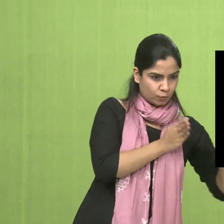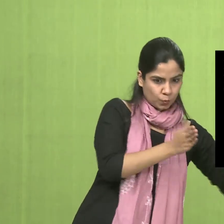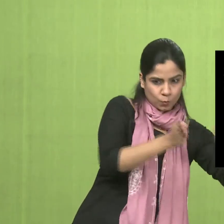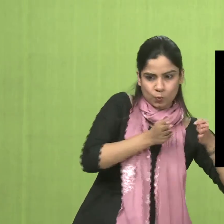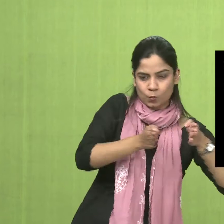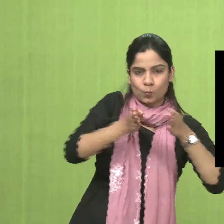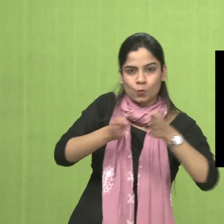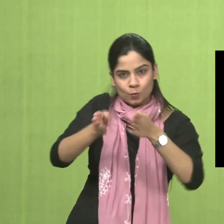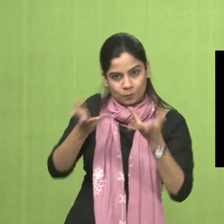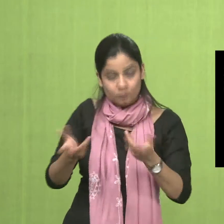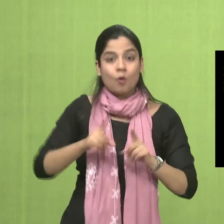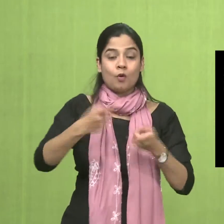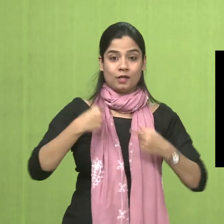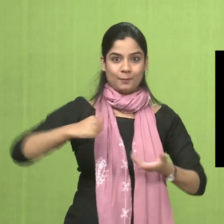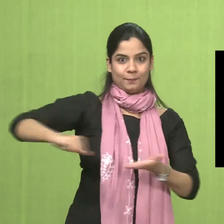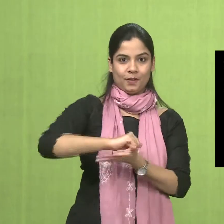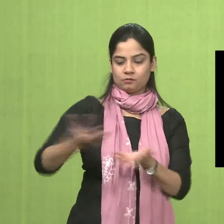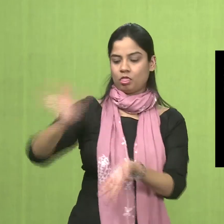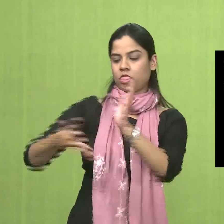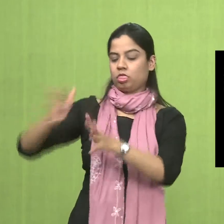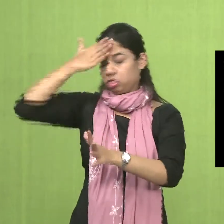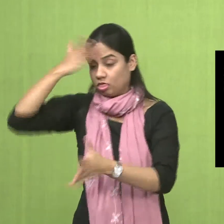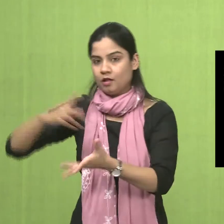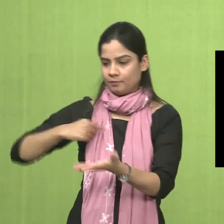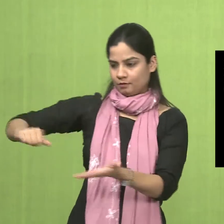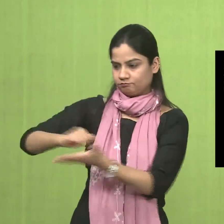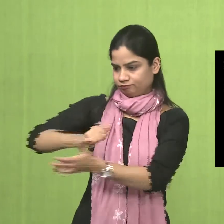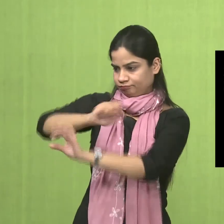using zigzag movements or not being in rhythmic movement process.